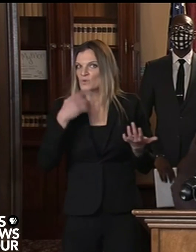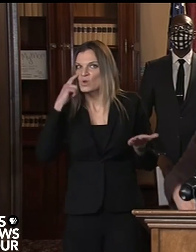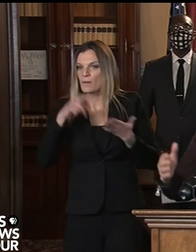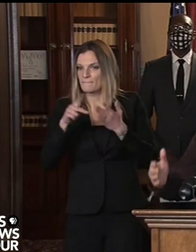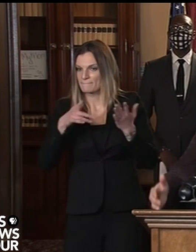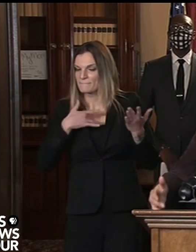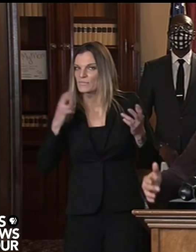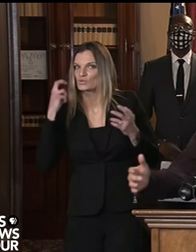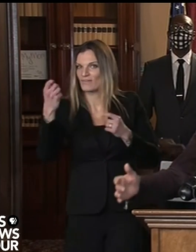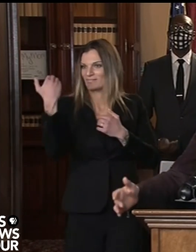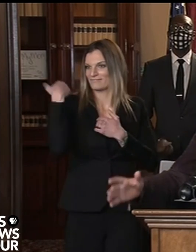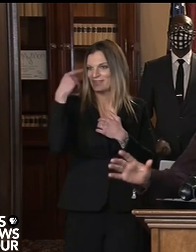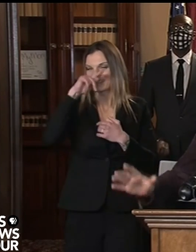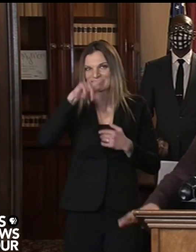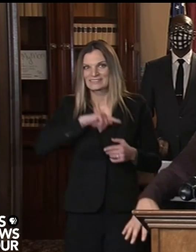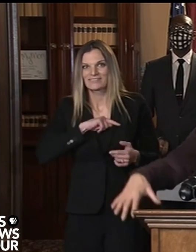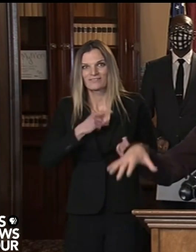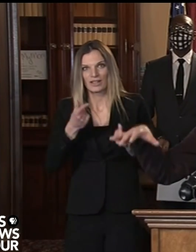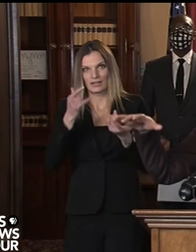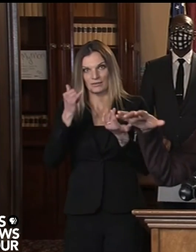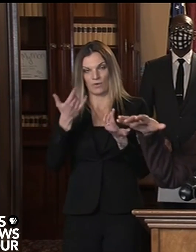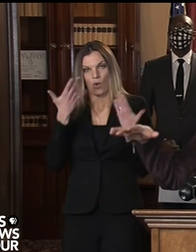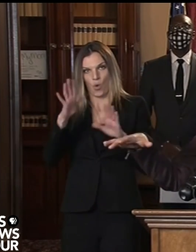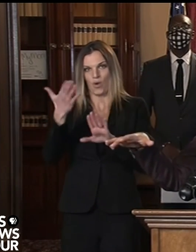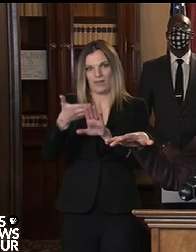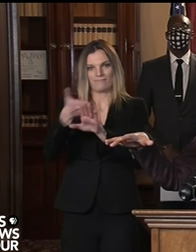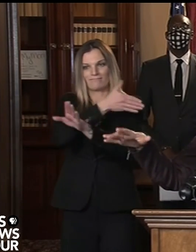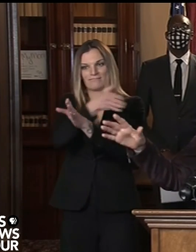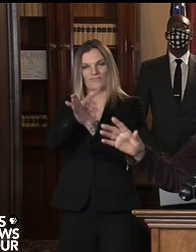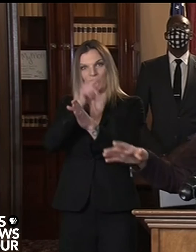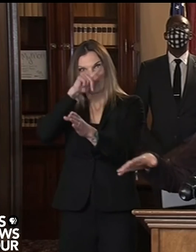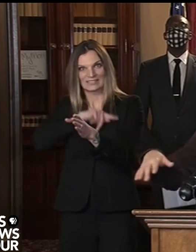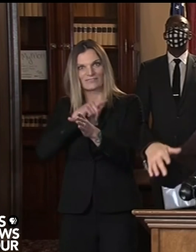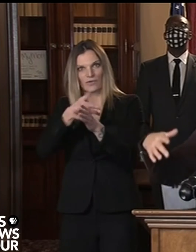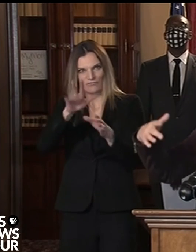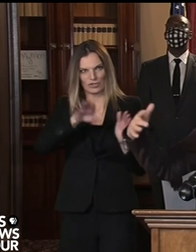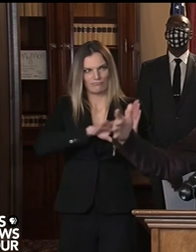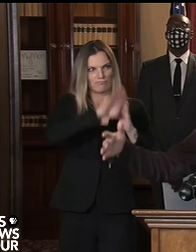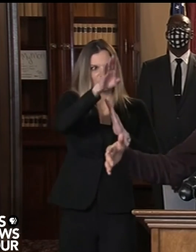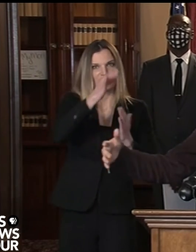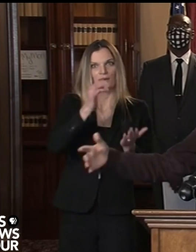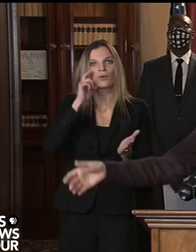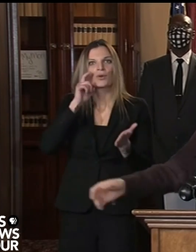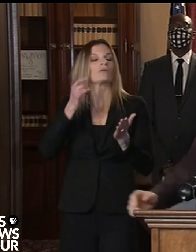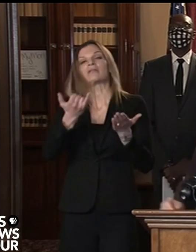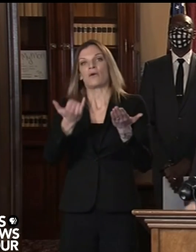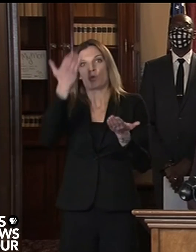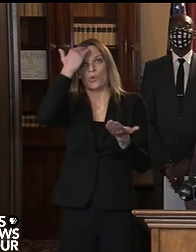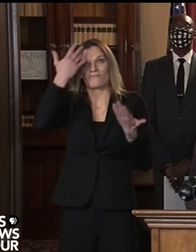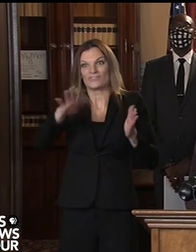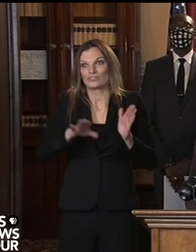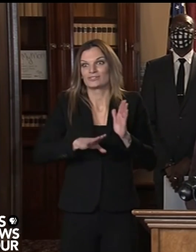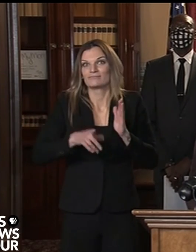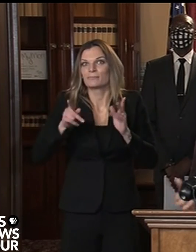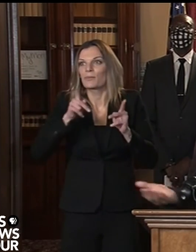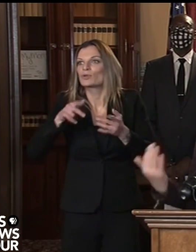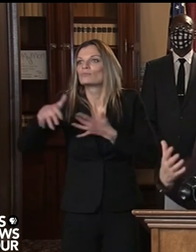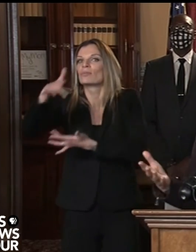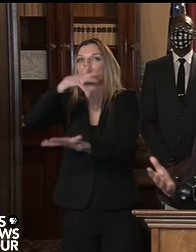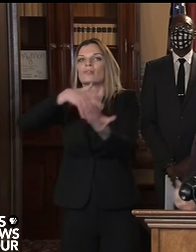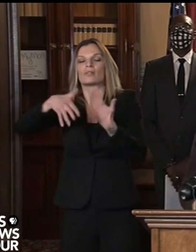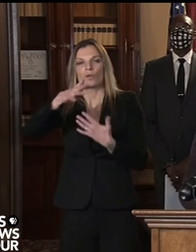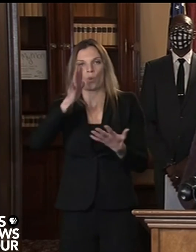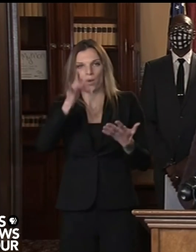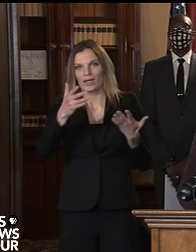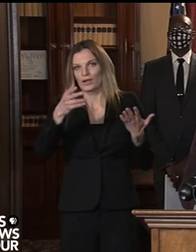what our COVID numbers look like with as much community spread as we have now and what we anticipate COVID numbers looking like in a couple of weeks or in